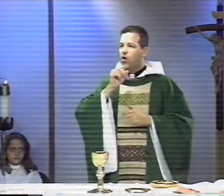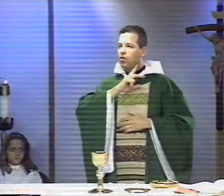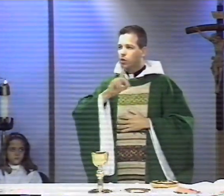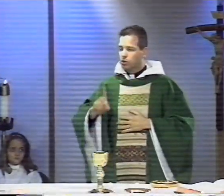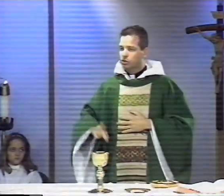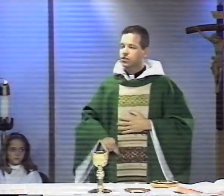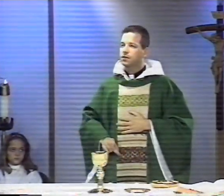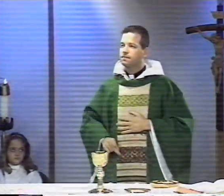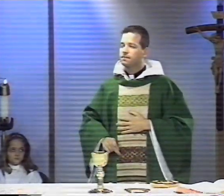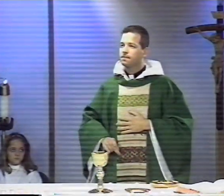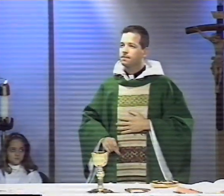the clergy.